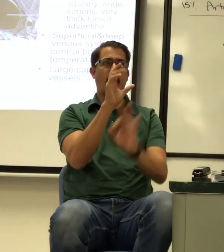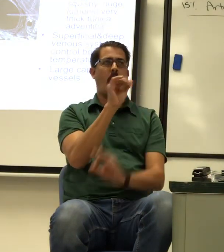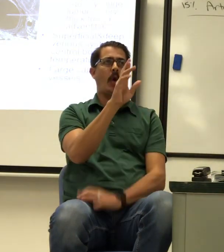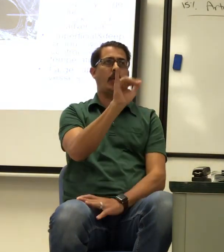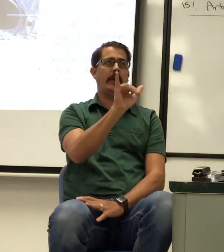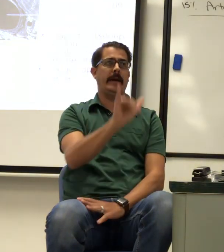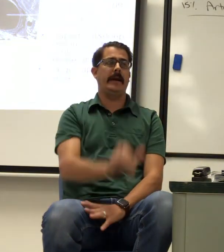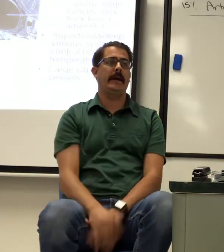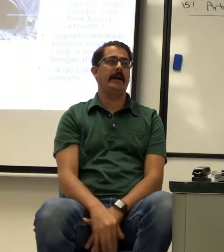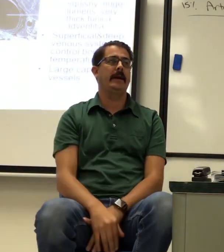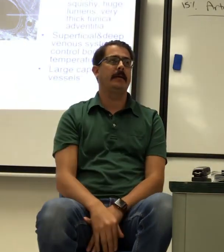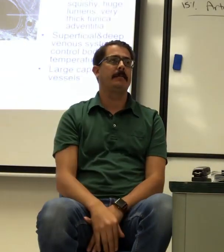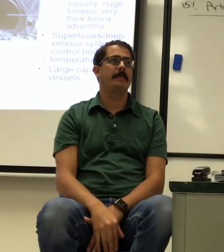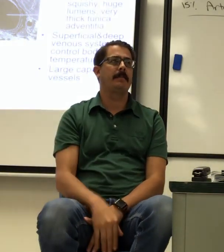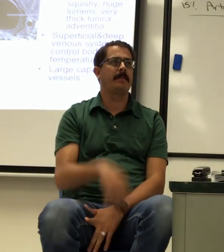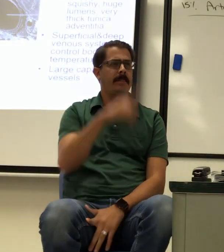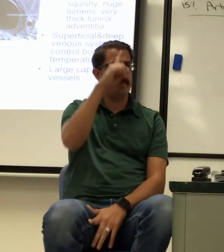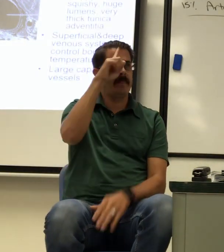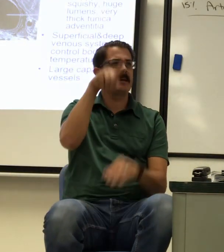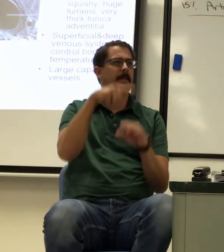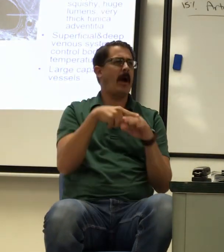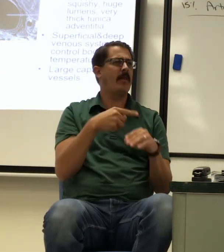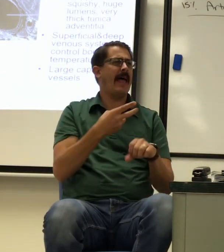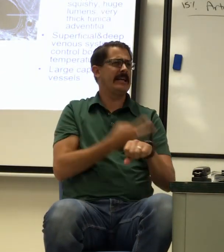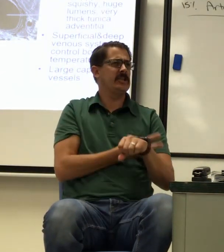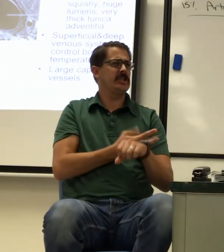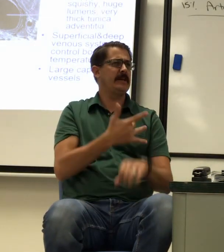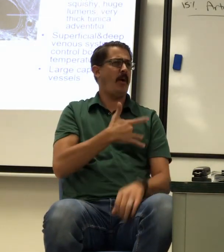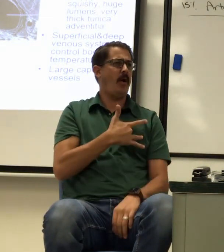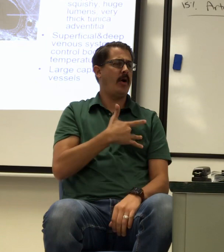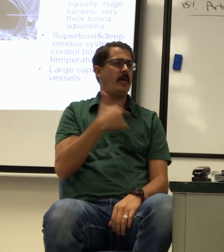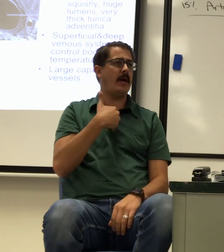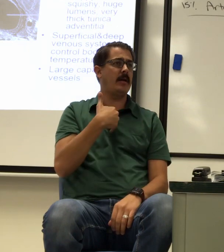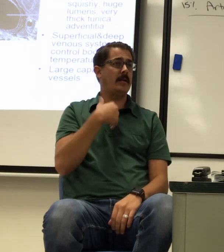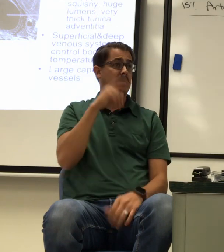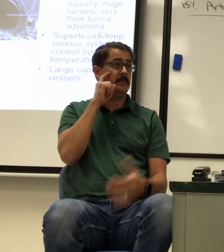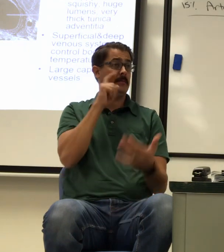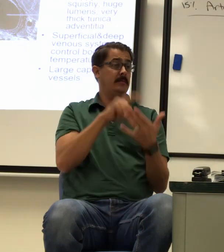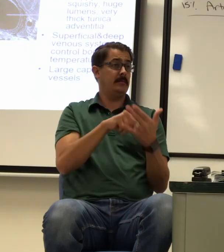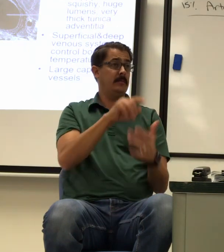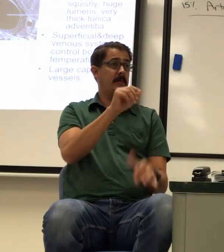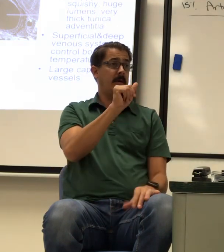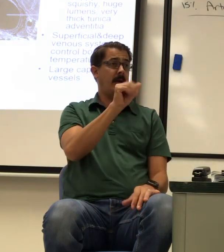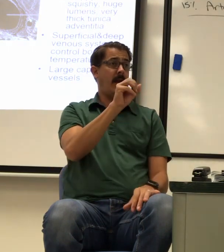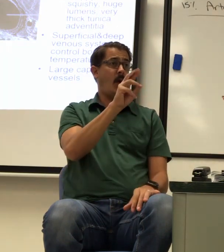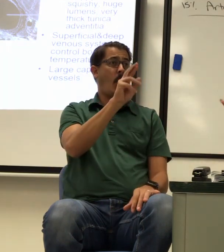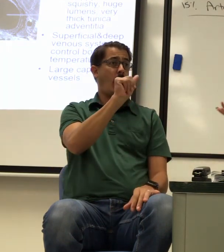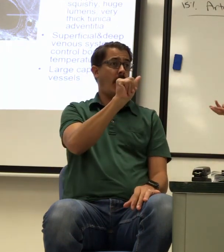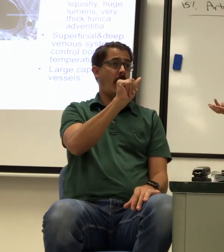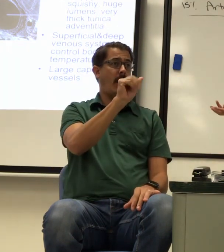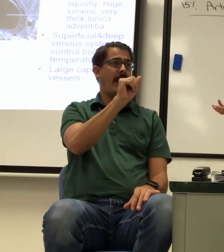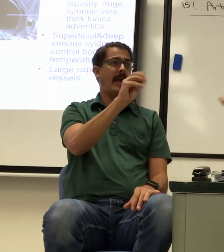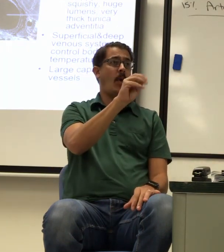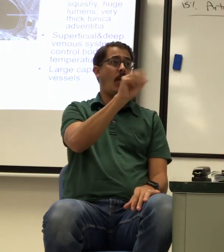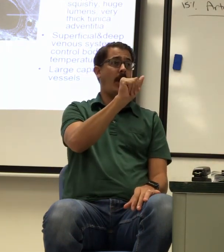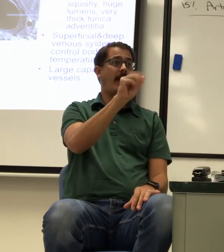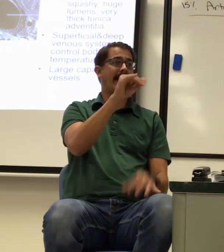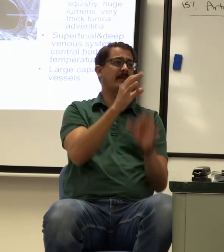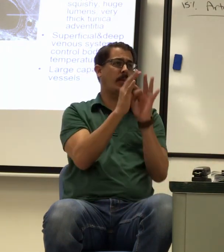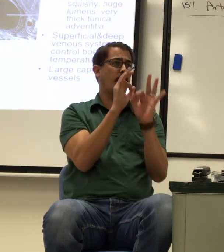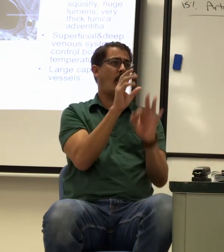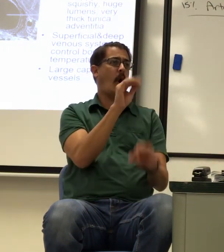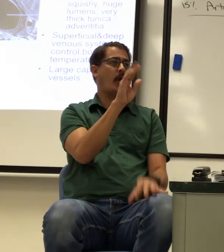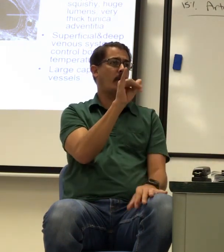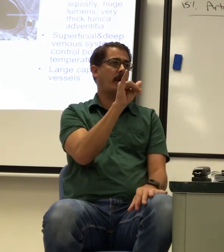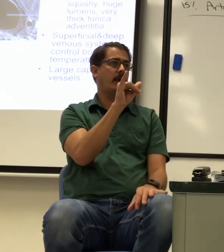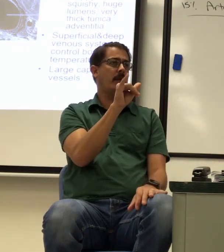Let's think about, since you had the sheep heart in your hand, you saw the aorta. The aorta is considered an elastic artery. The